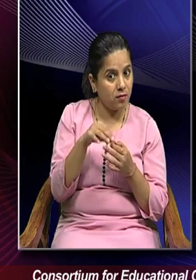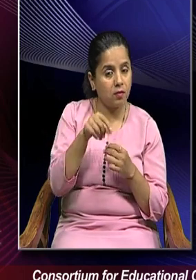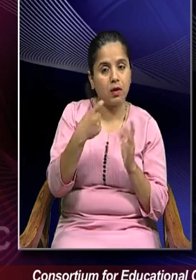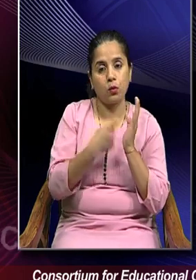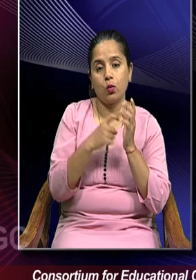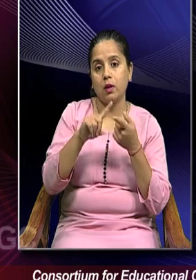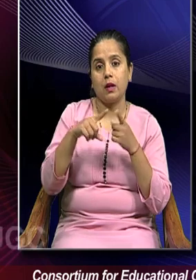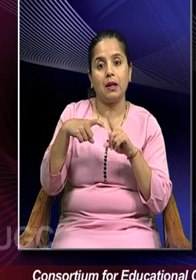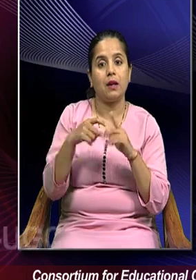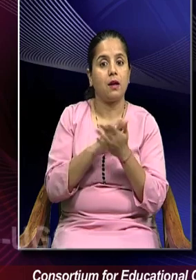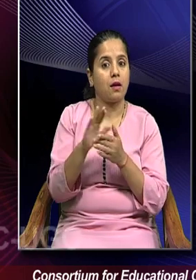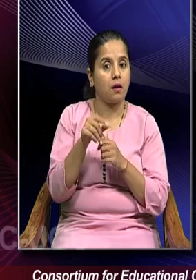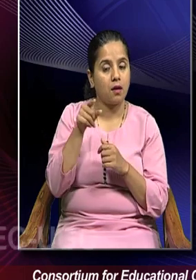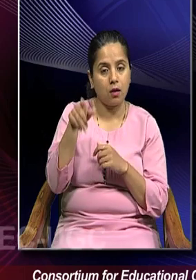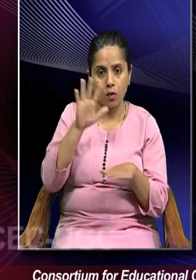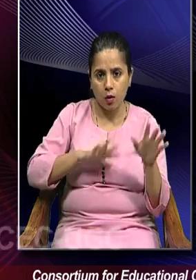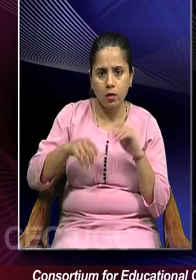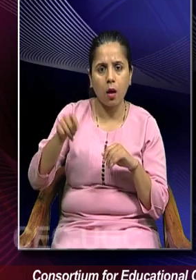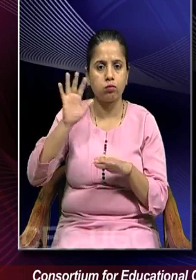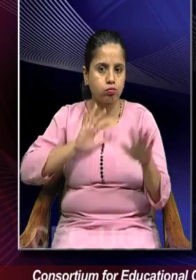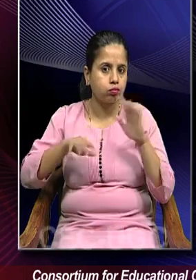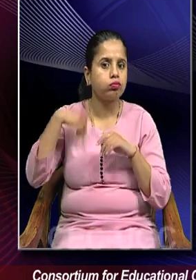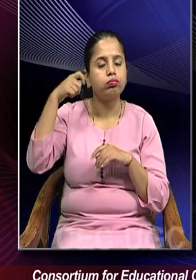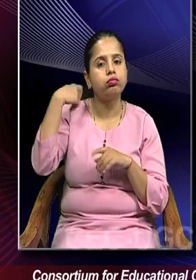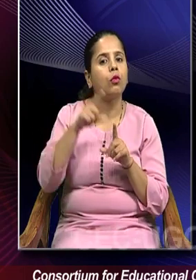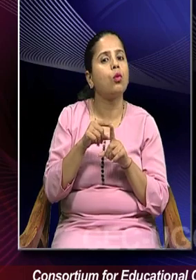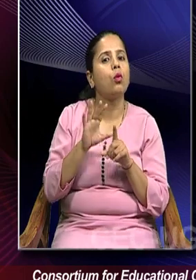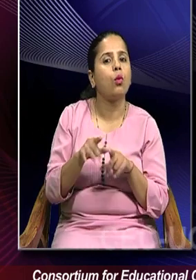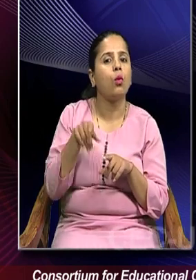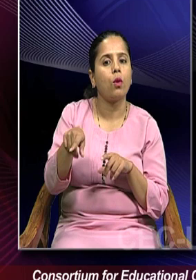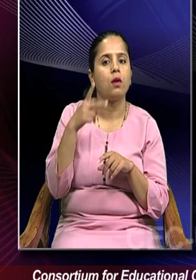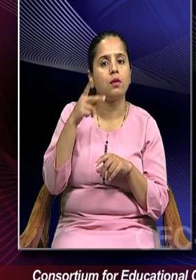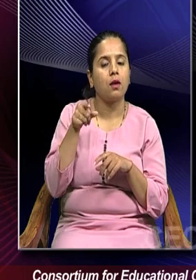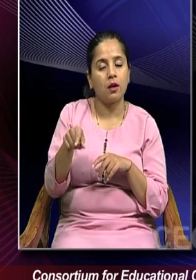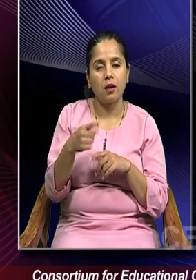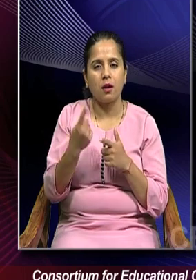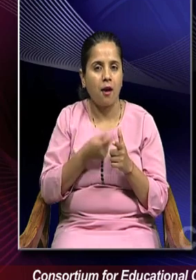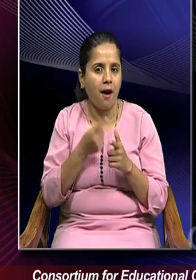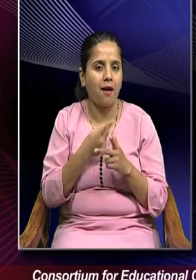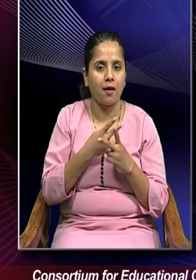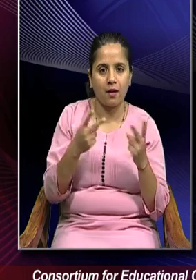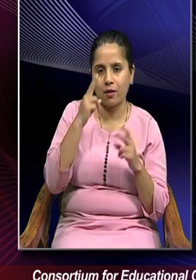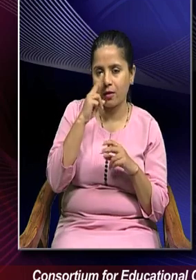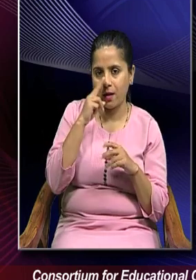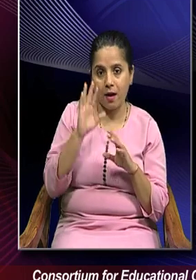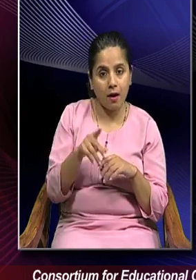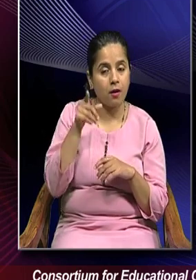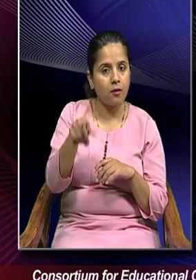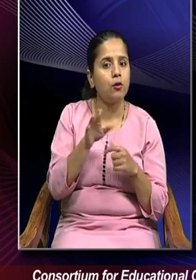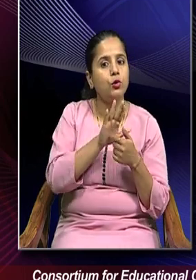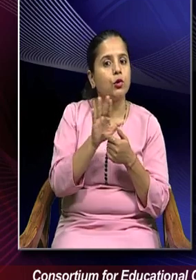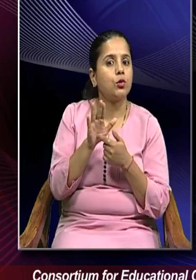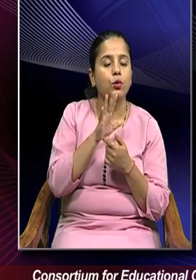Rekha who plays that kind of a role, where she is playful and naughty, and finally she appears to